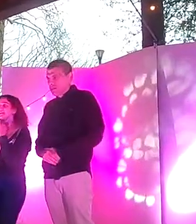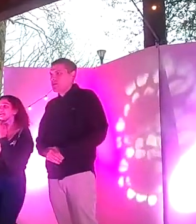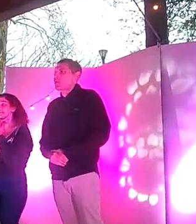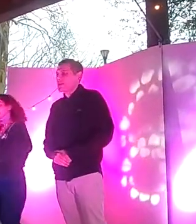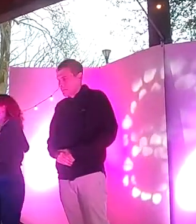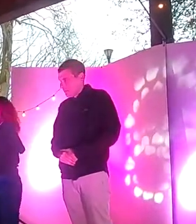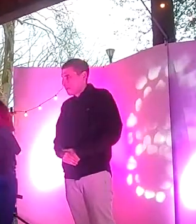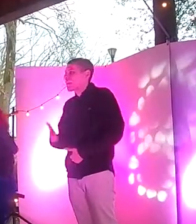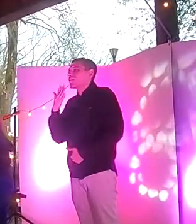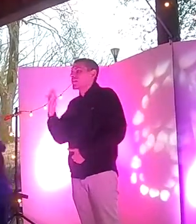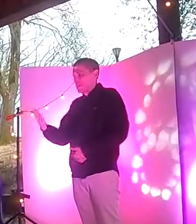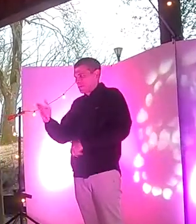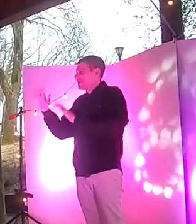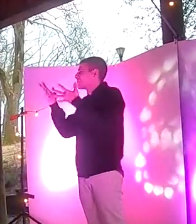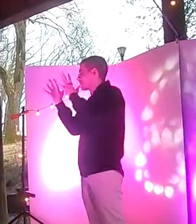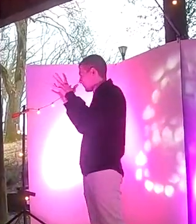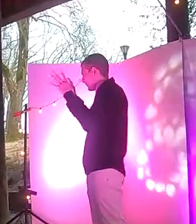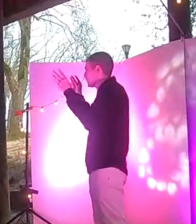Thank you.